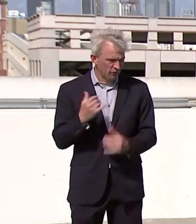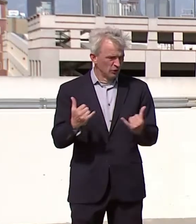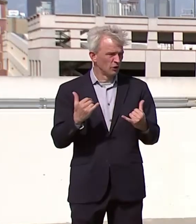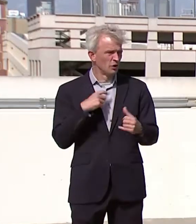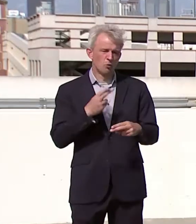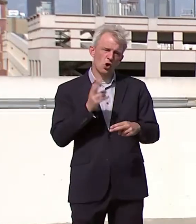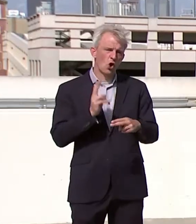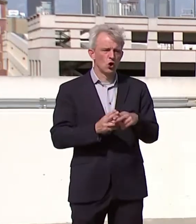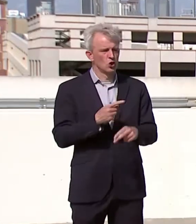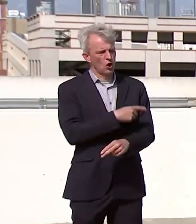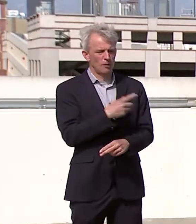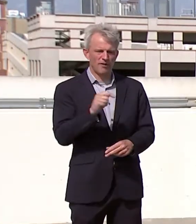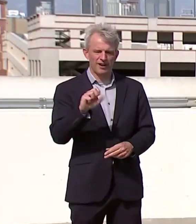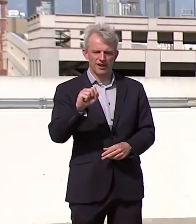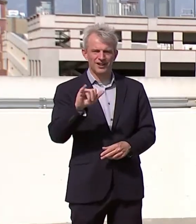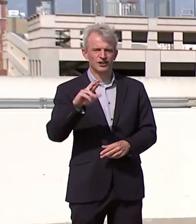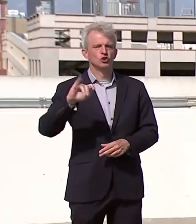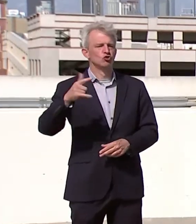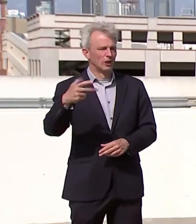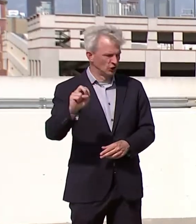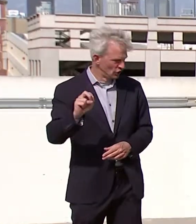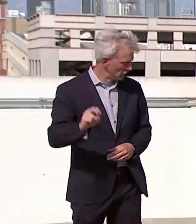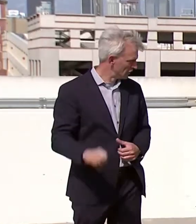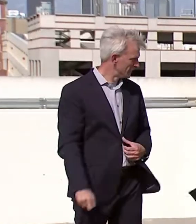him the Syringe. Here he is, Danny Trejo.